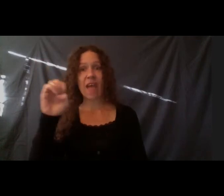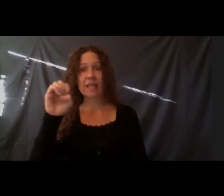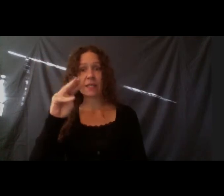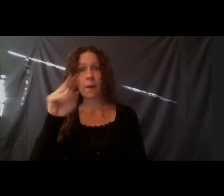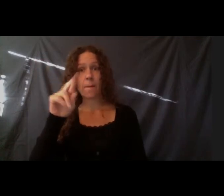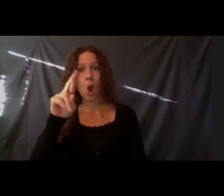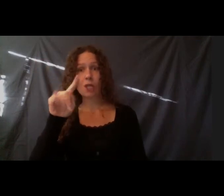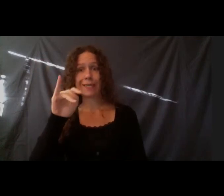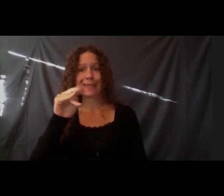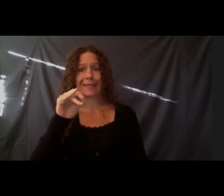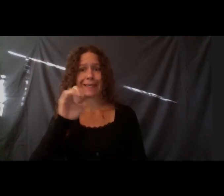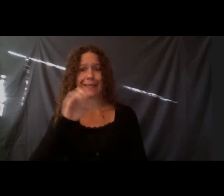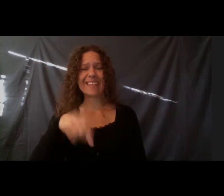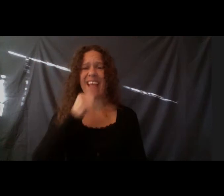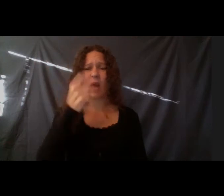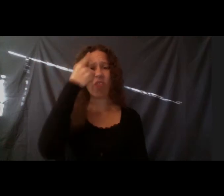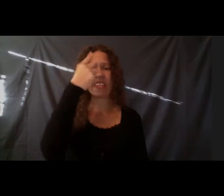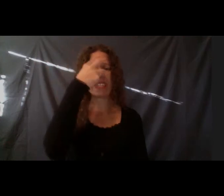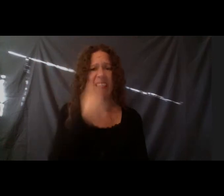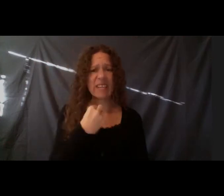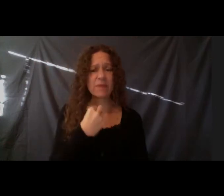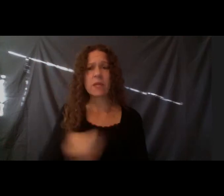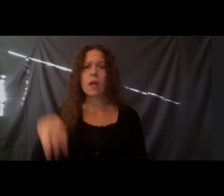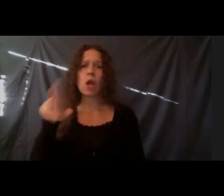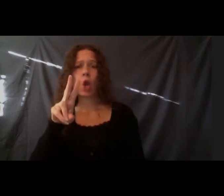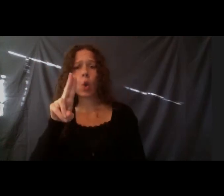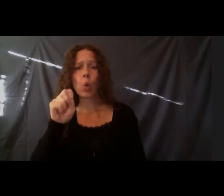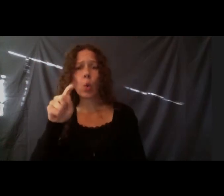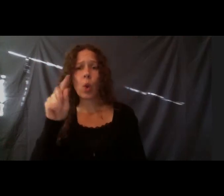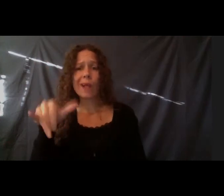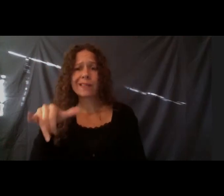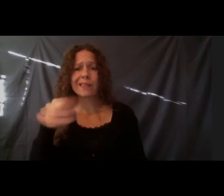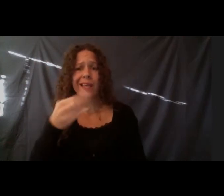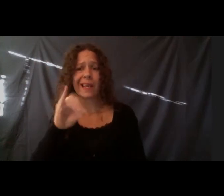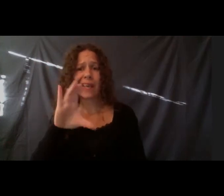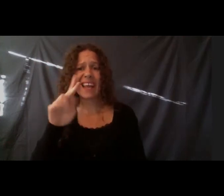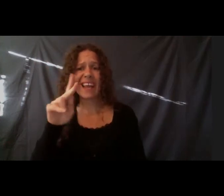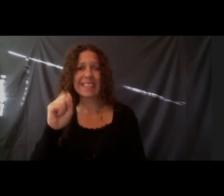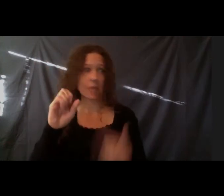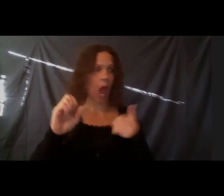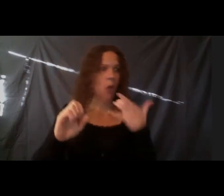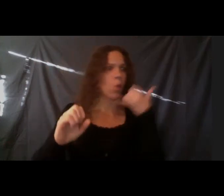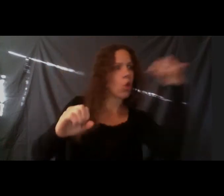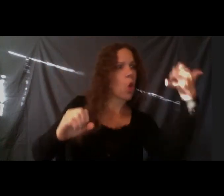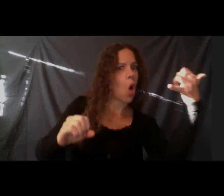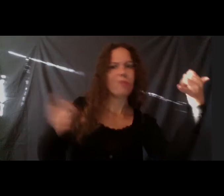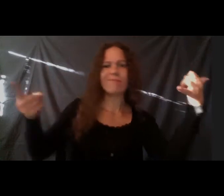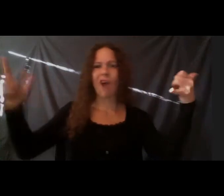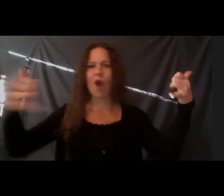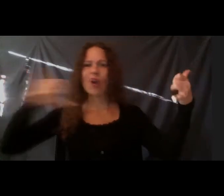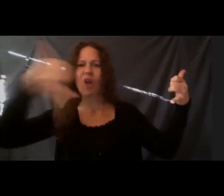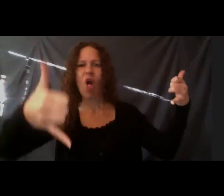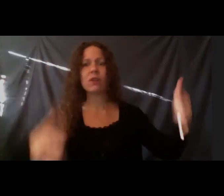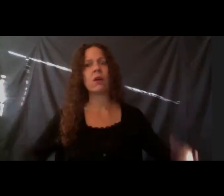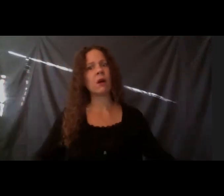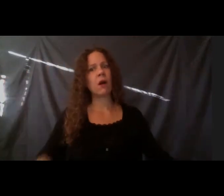Rusty Hicks is raising money. Everybody I call, he's already called. He works his ass off. So, you know, that